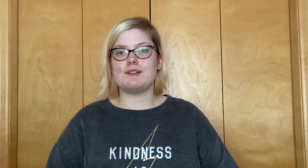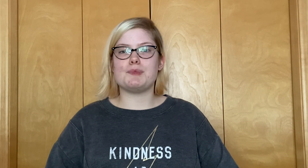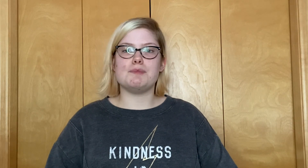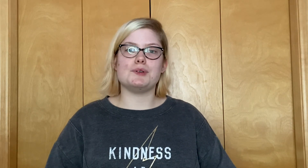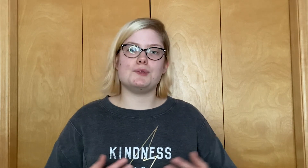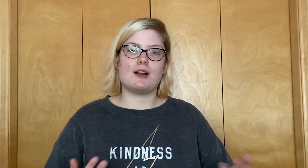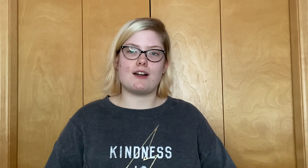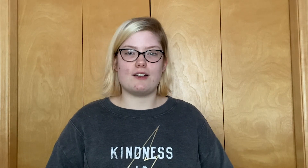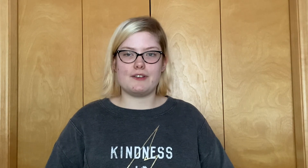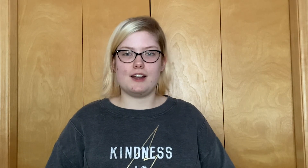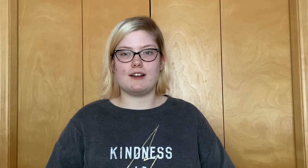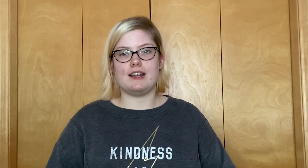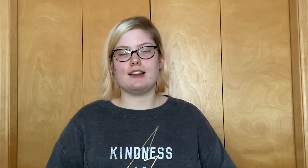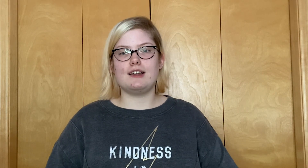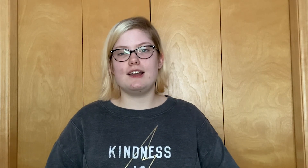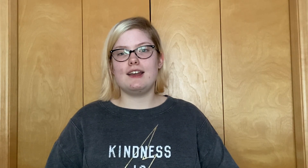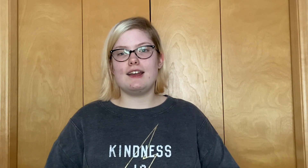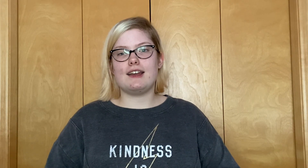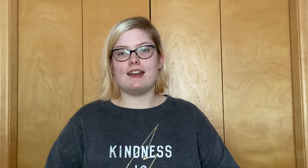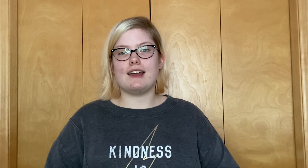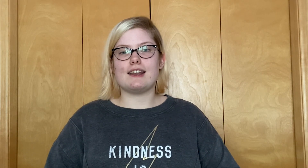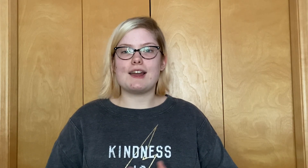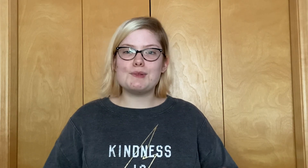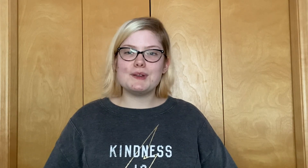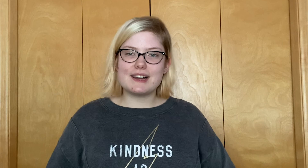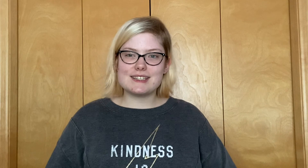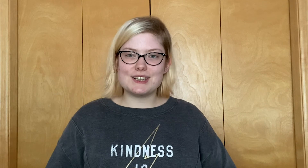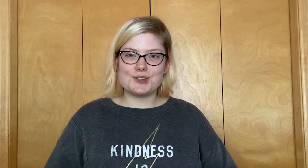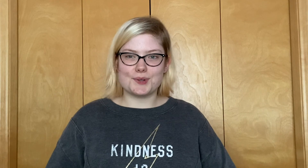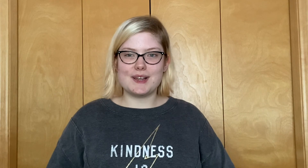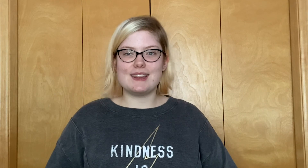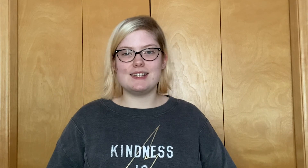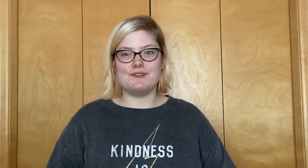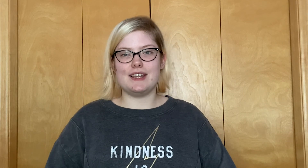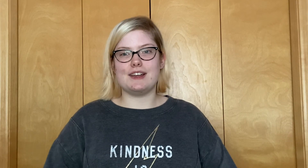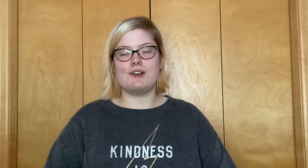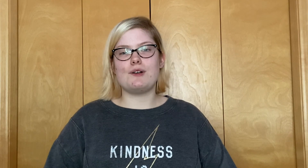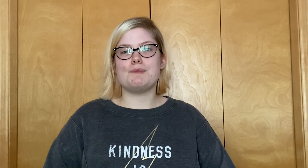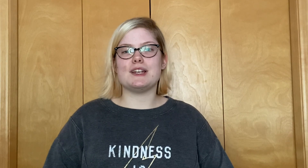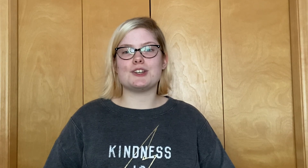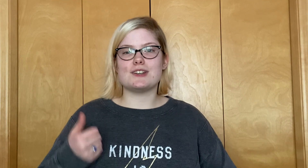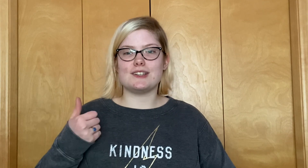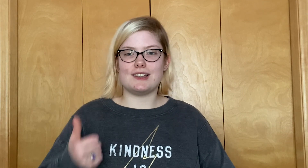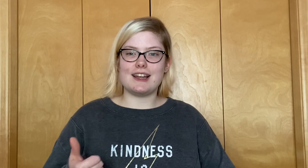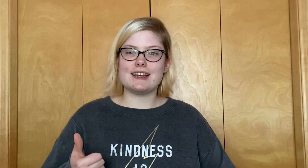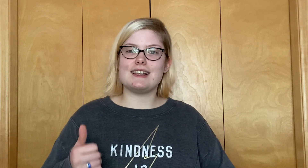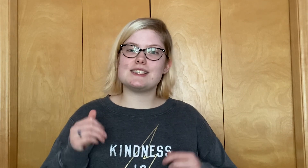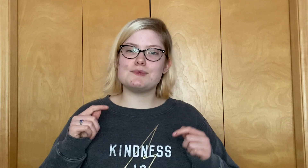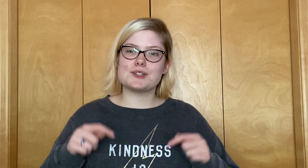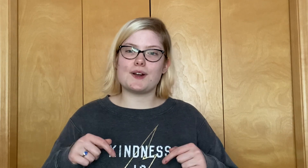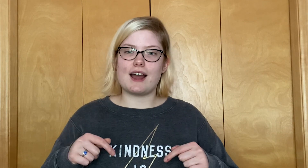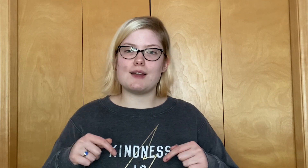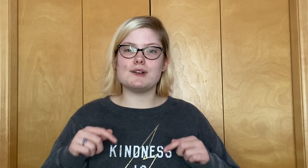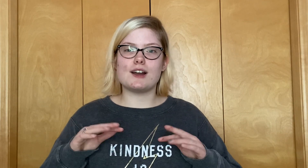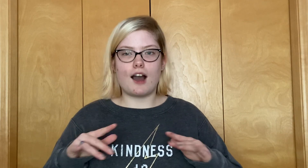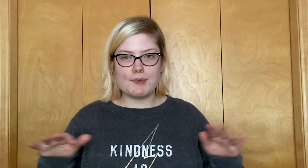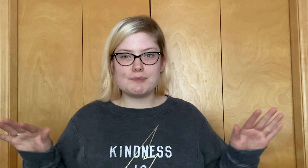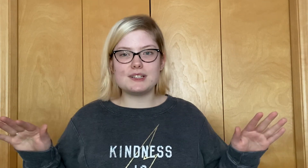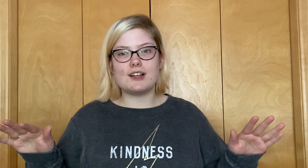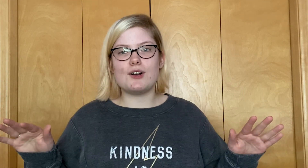people who are hard of hearing. And I hope you guys enjoyed this video. Make sure to like and subscribe. Comment below what